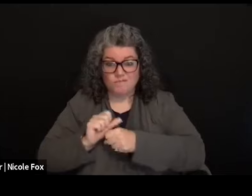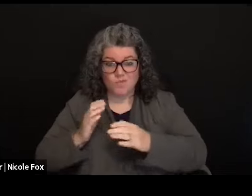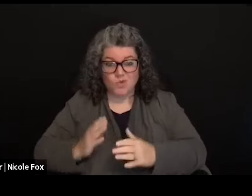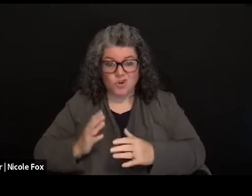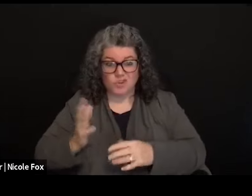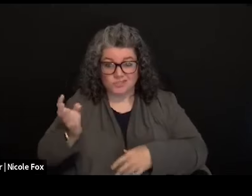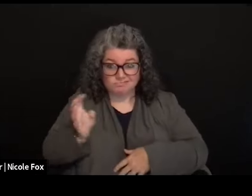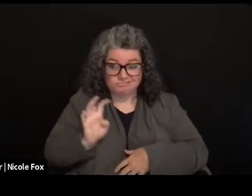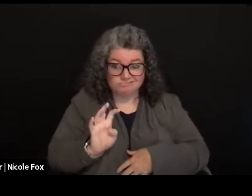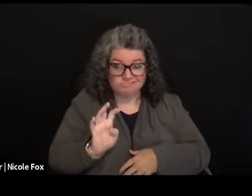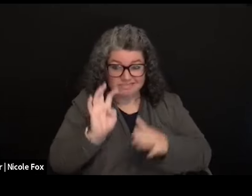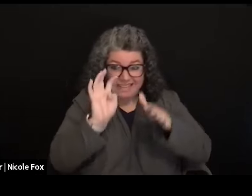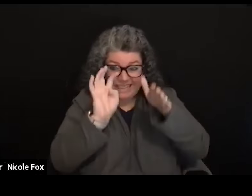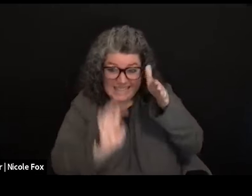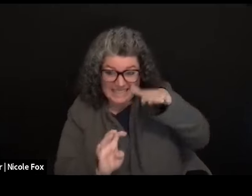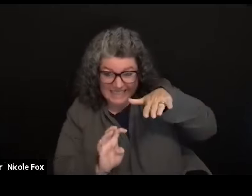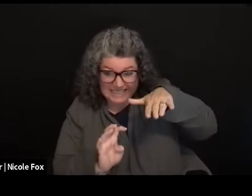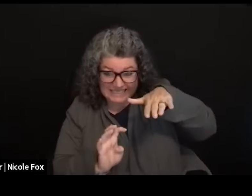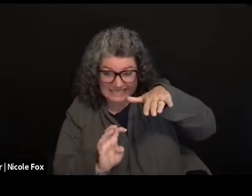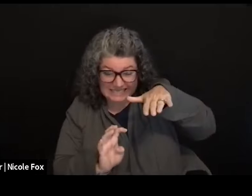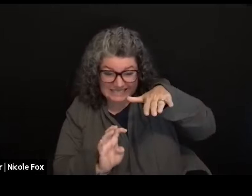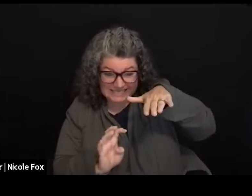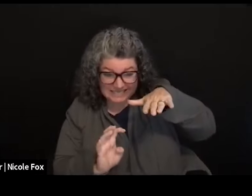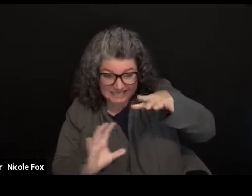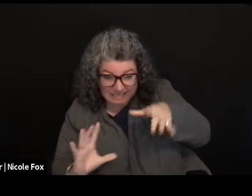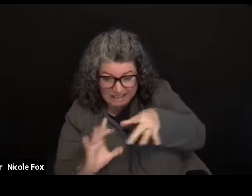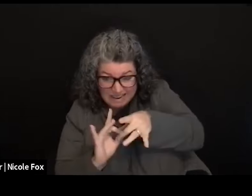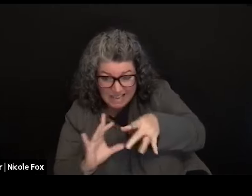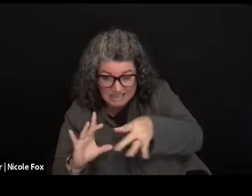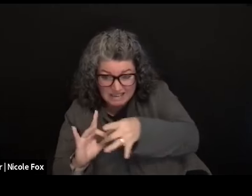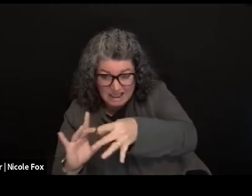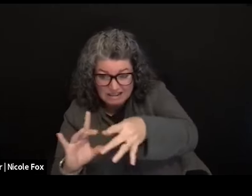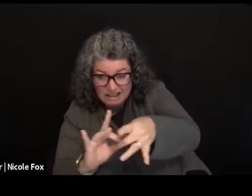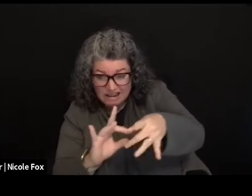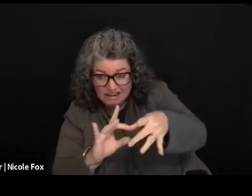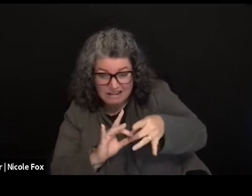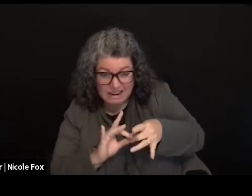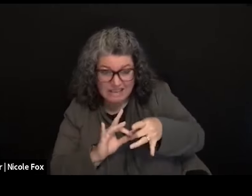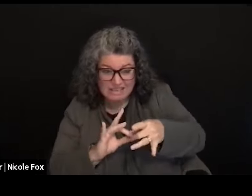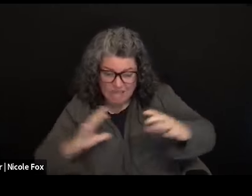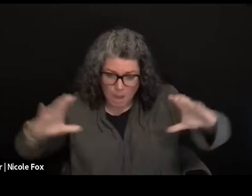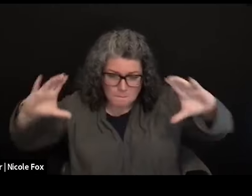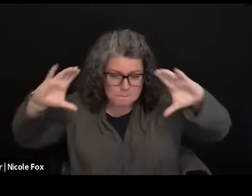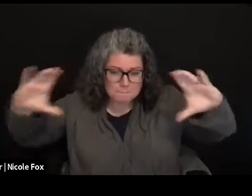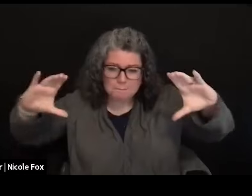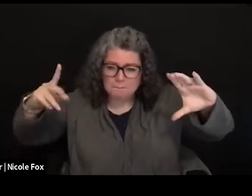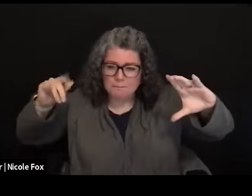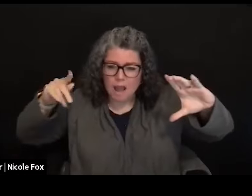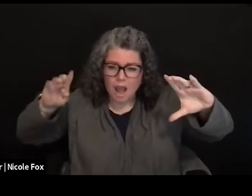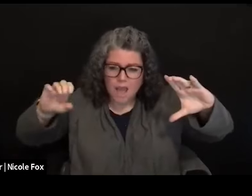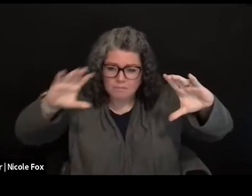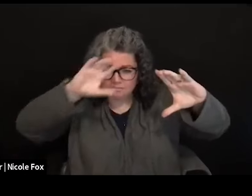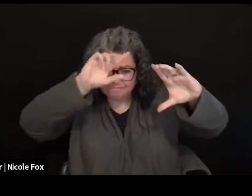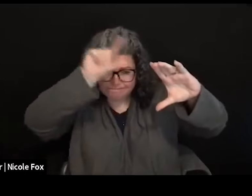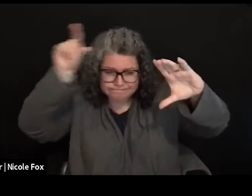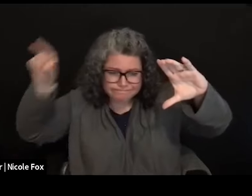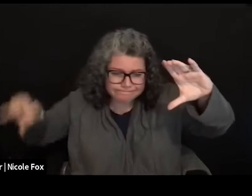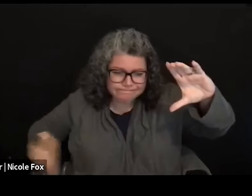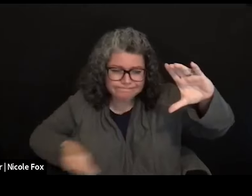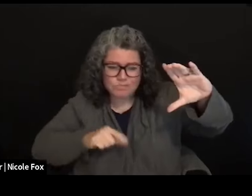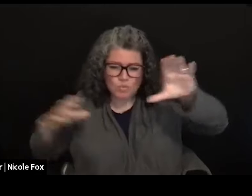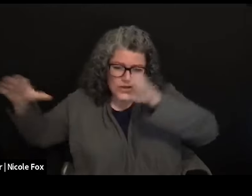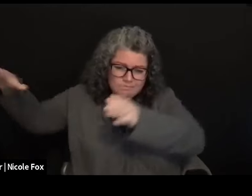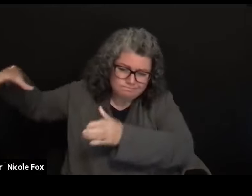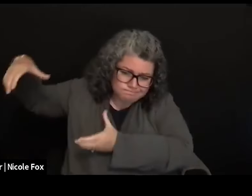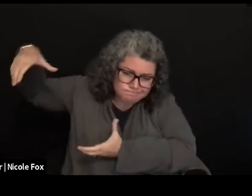the trench, and they are installing and connecting these water mains. These are large pieces of pipe, and we do a lot of it with equipment, but I